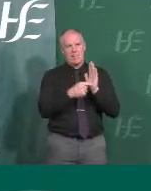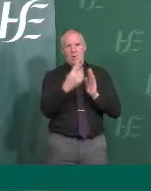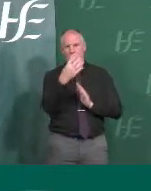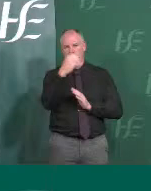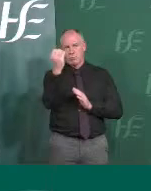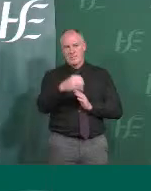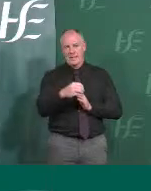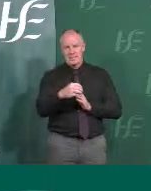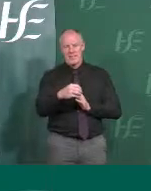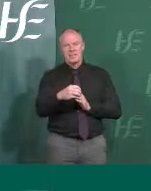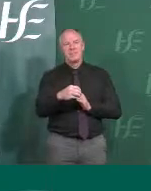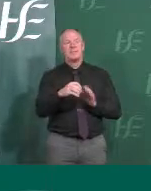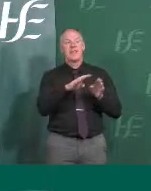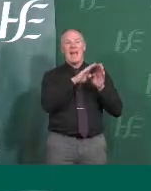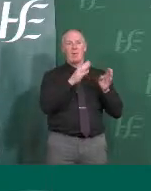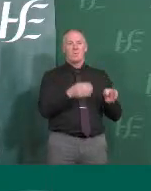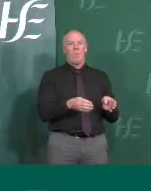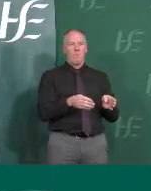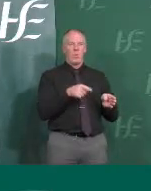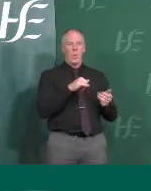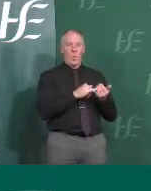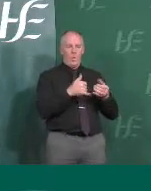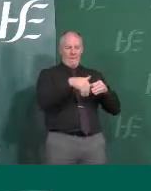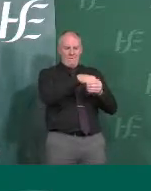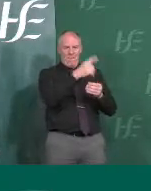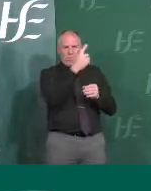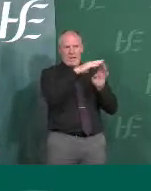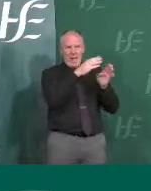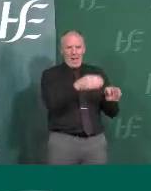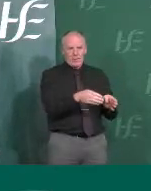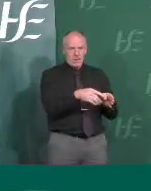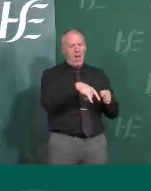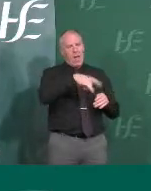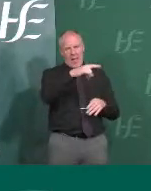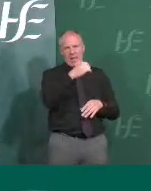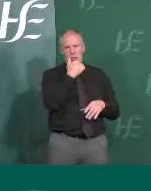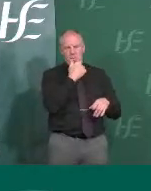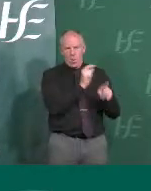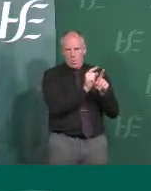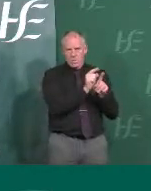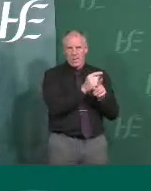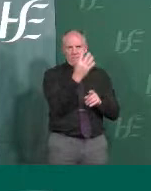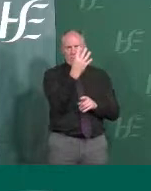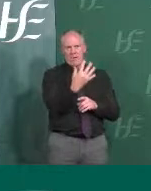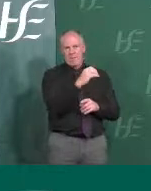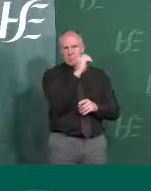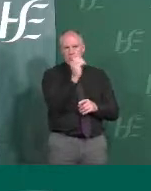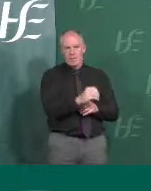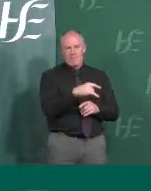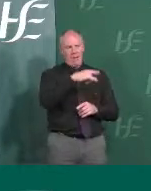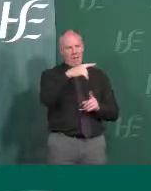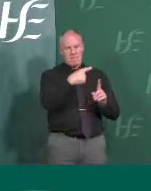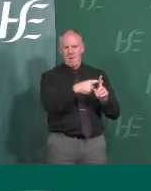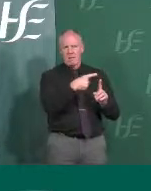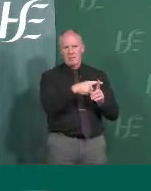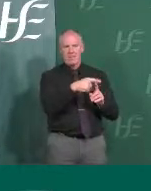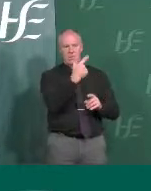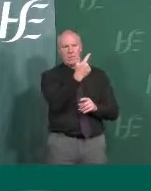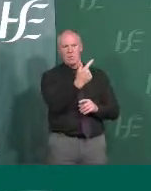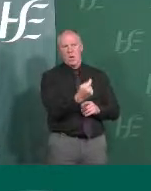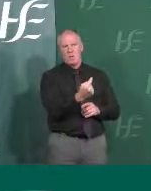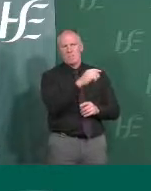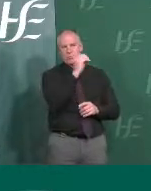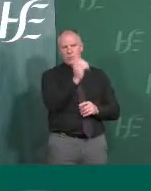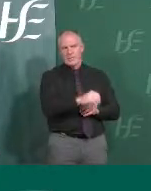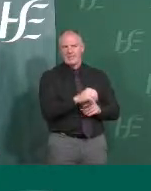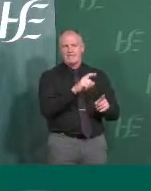16.4%, and household is back to being both the highest type of close contact at 45% and the highest level of positivity at